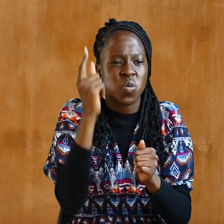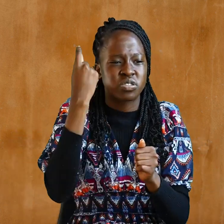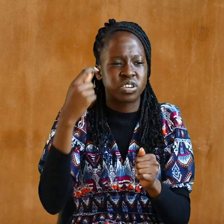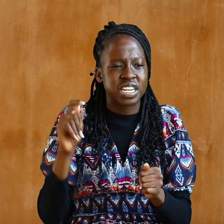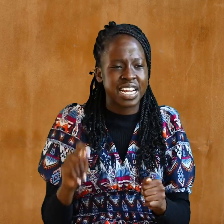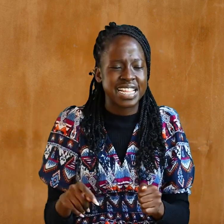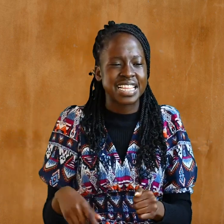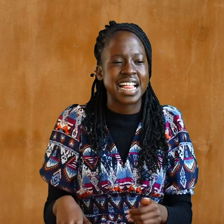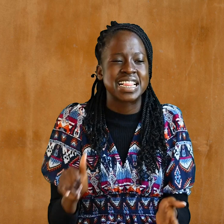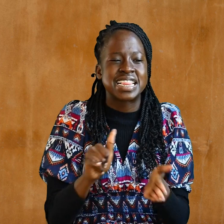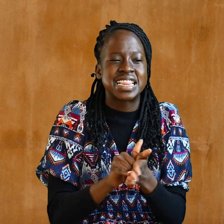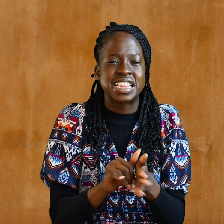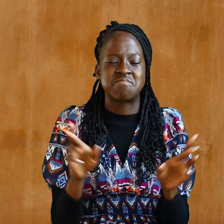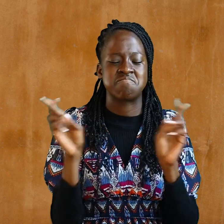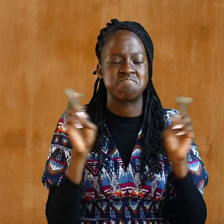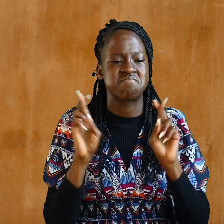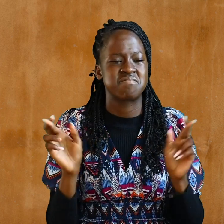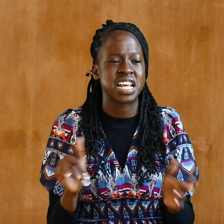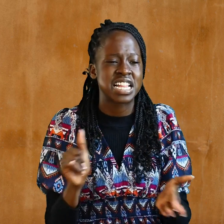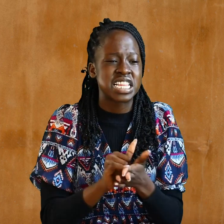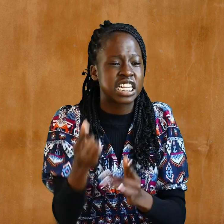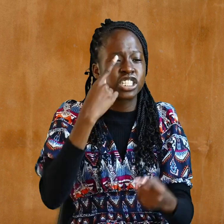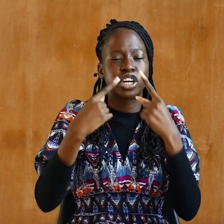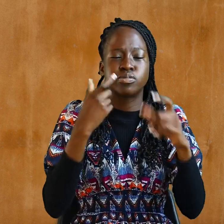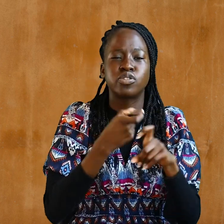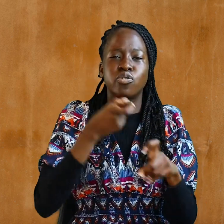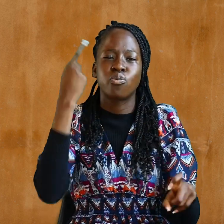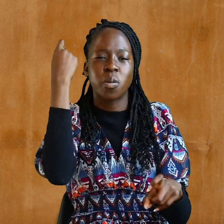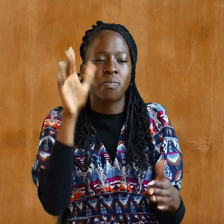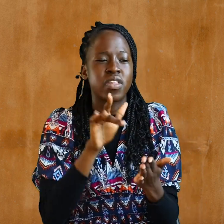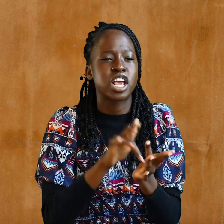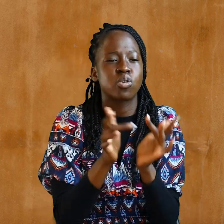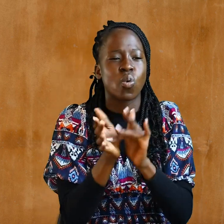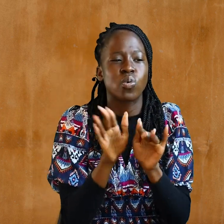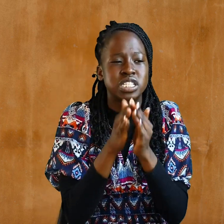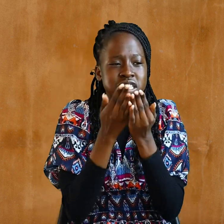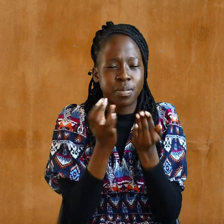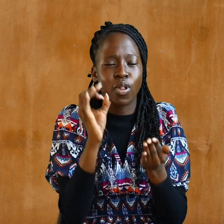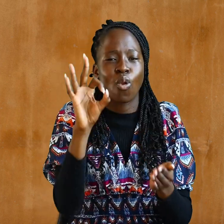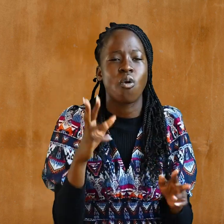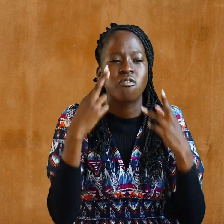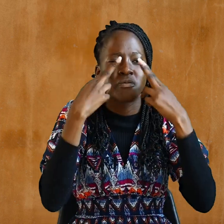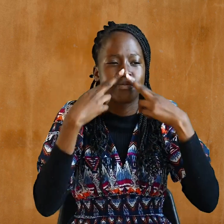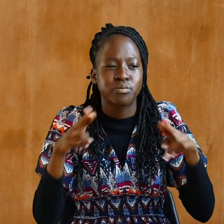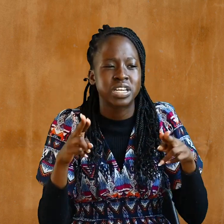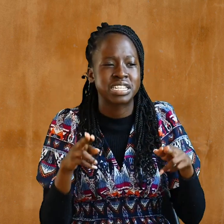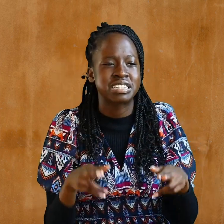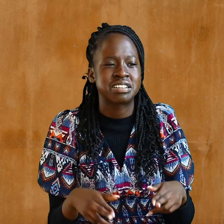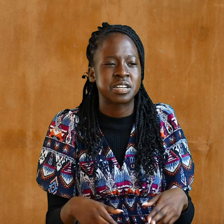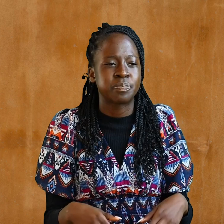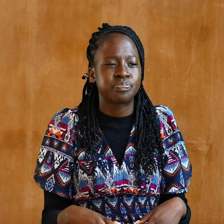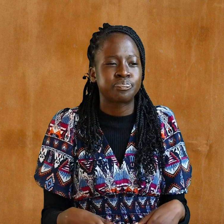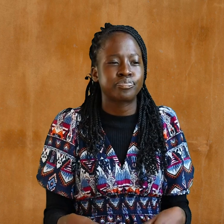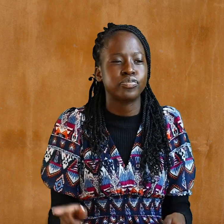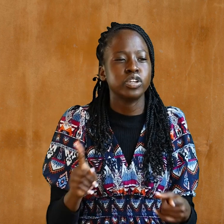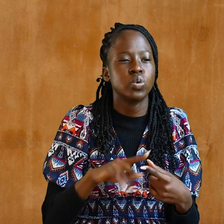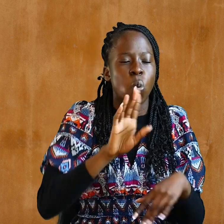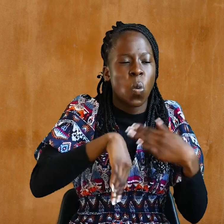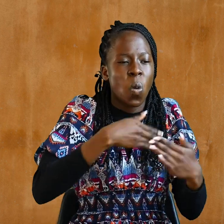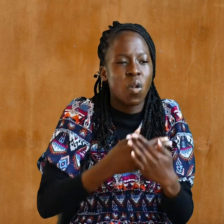readiness that comes from the gospel of peace. In addition to all this, take up the shield of